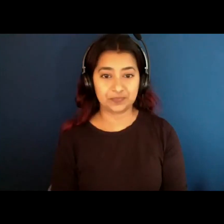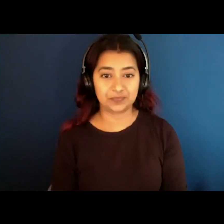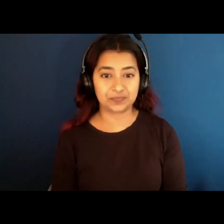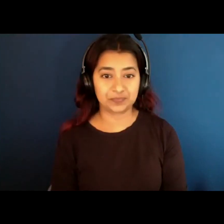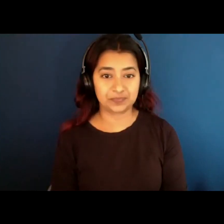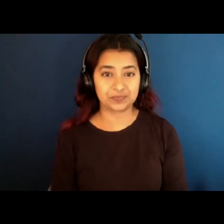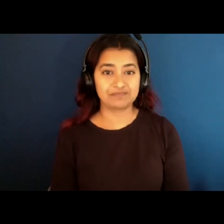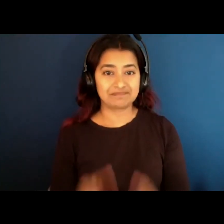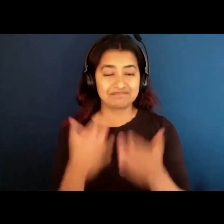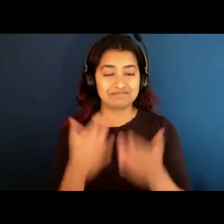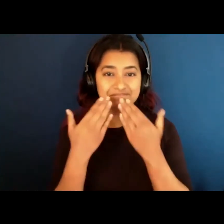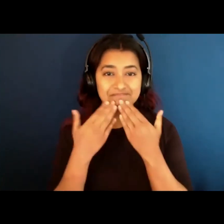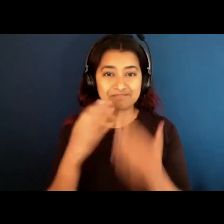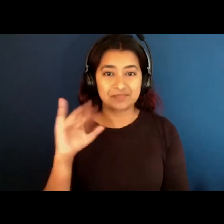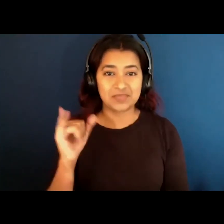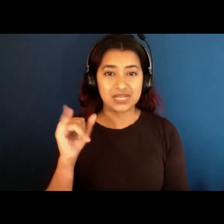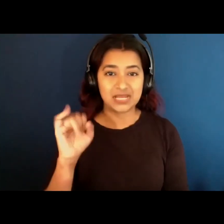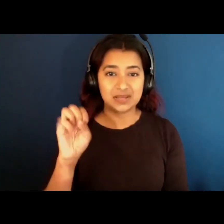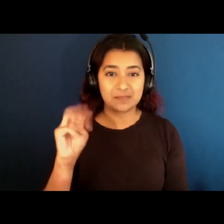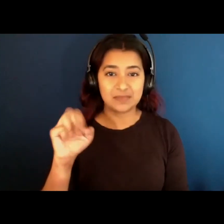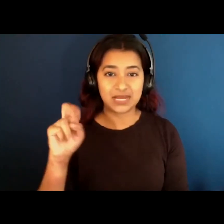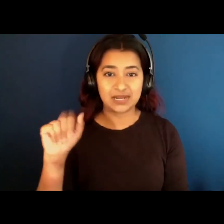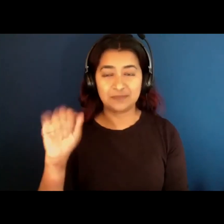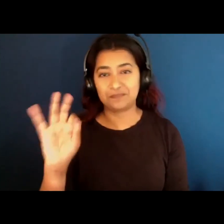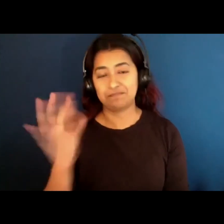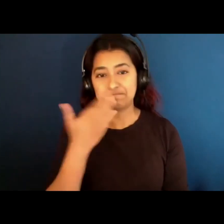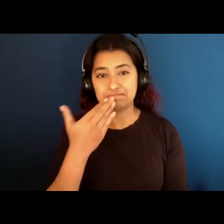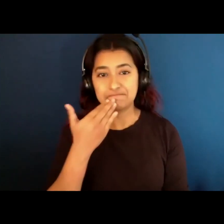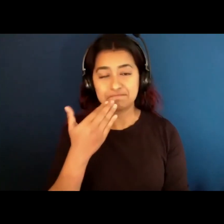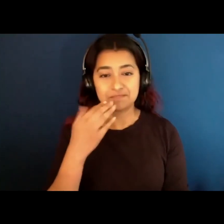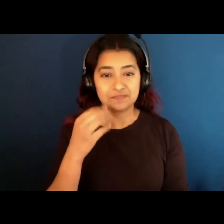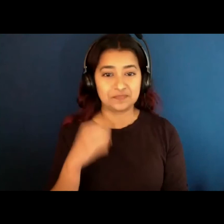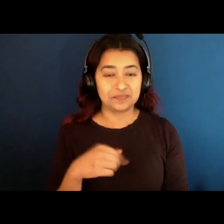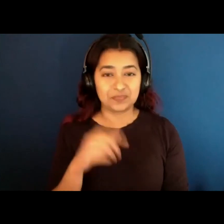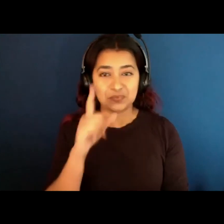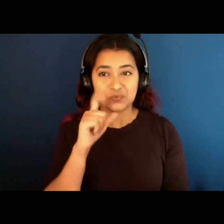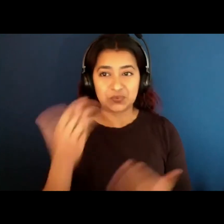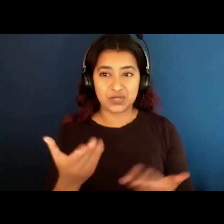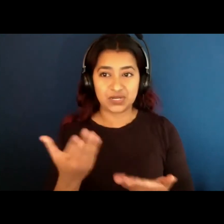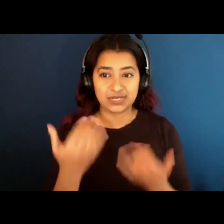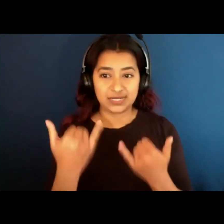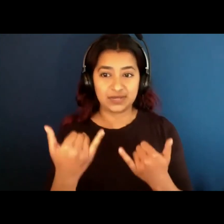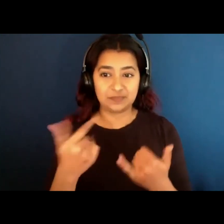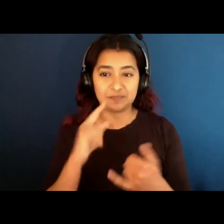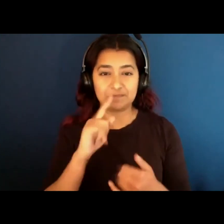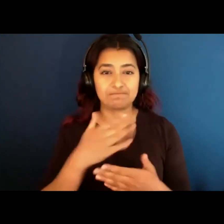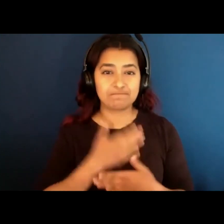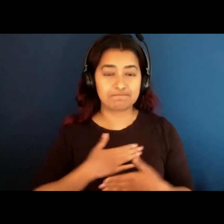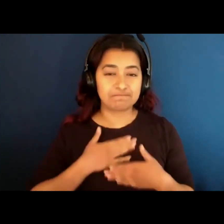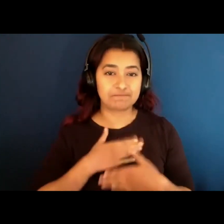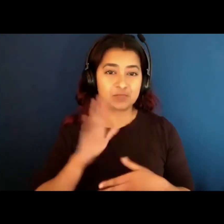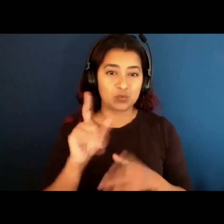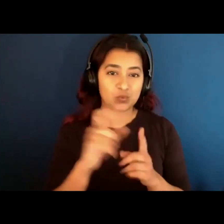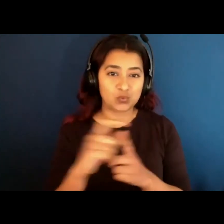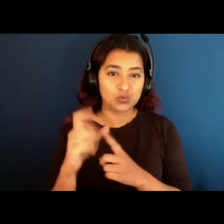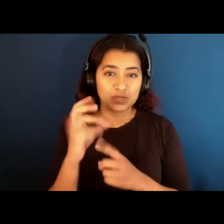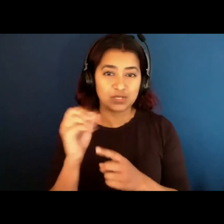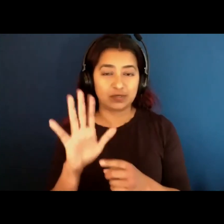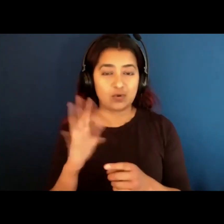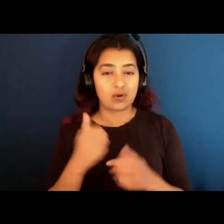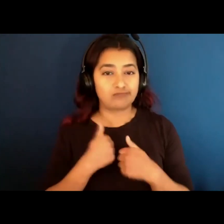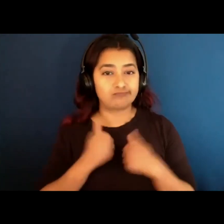Thank you, Ximena. And thank you all who are present today. I really appreciate your words and your